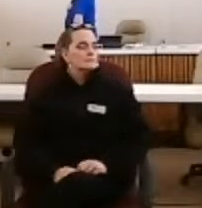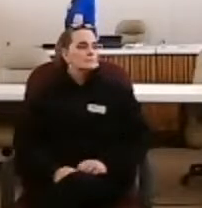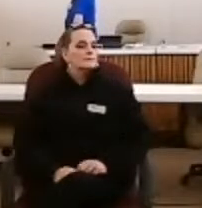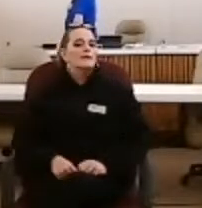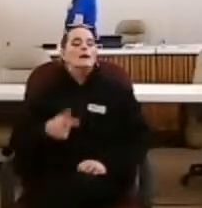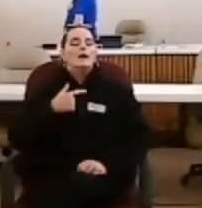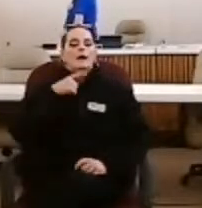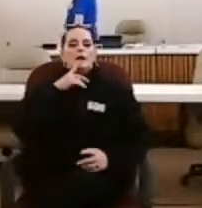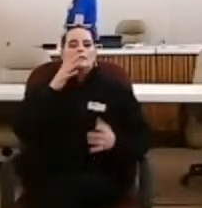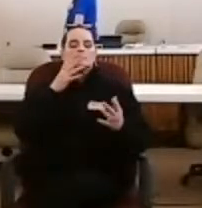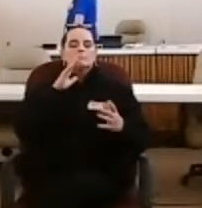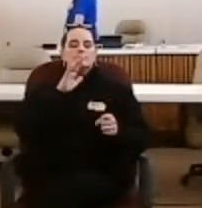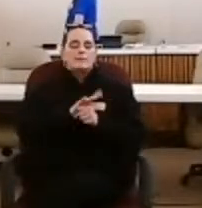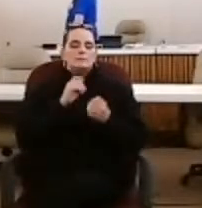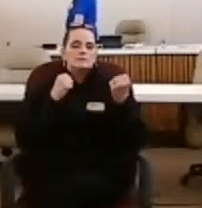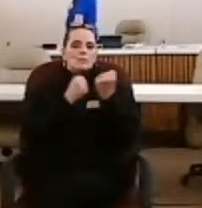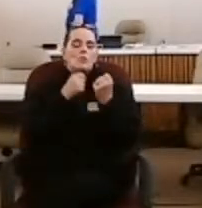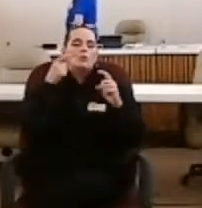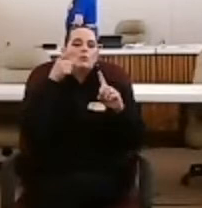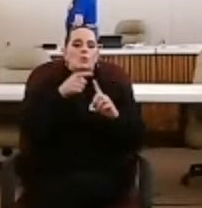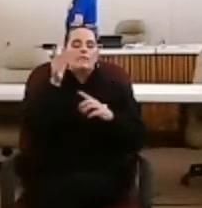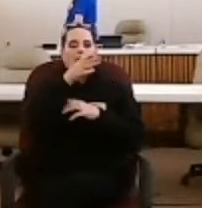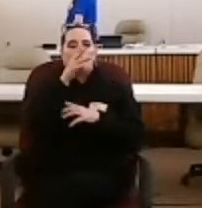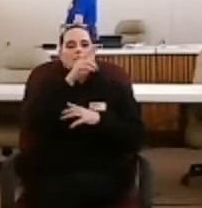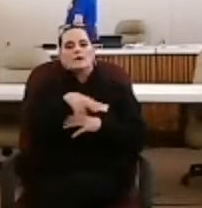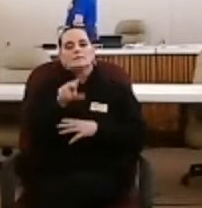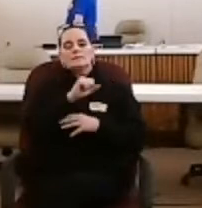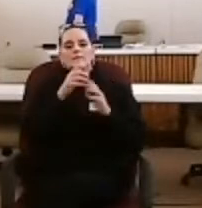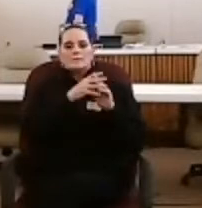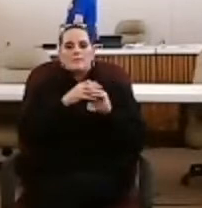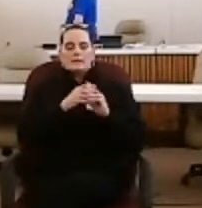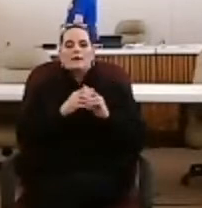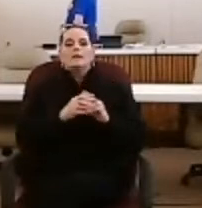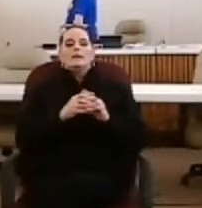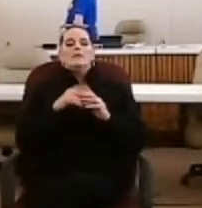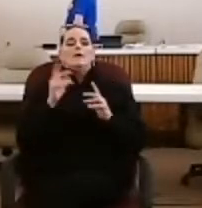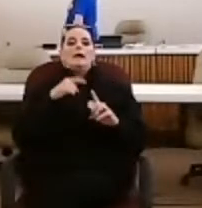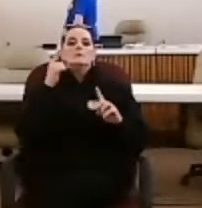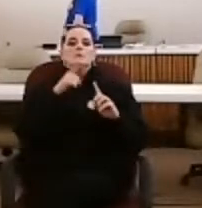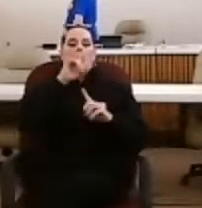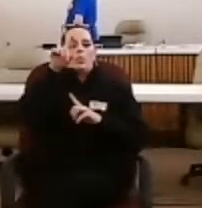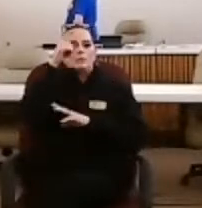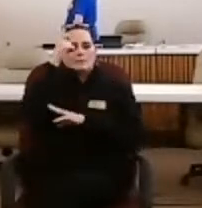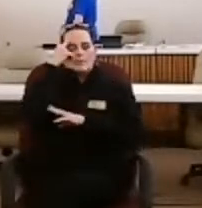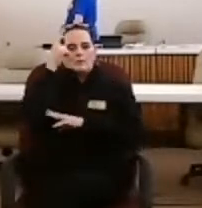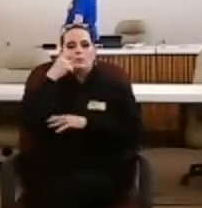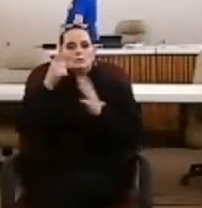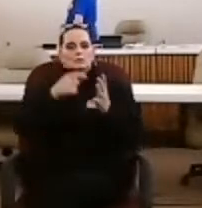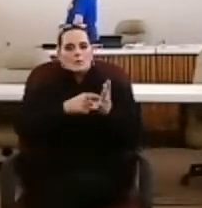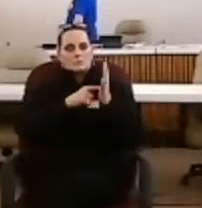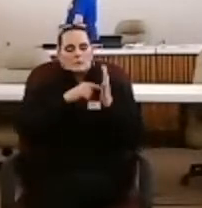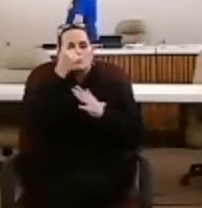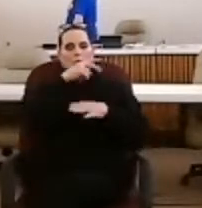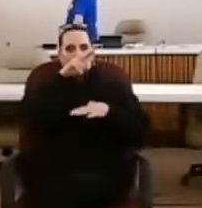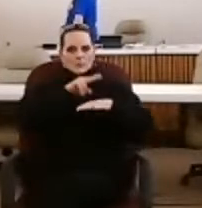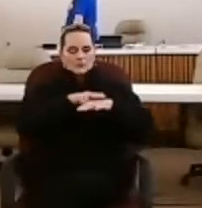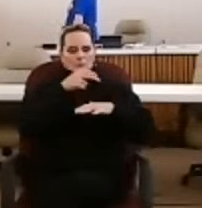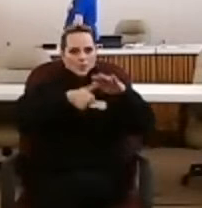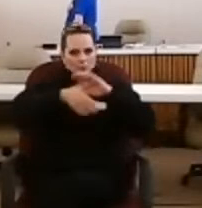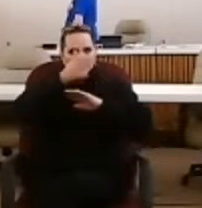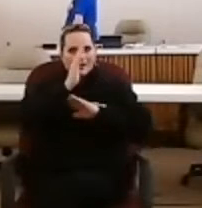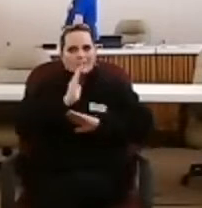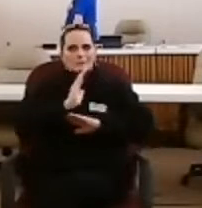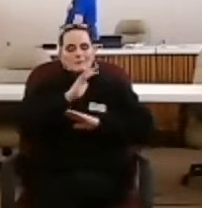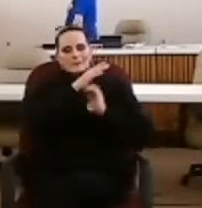I pledge allegiance to the flag of the United States of America and to the republic for which it stands, one nation,